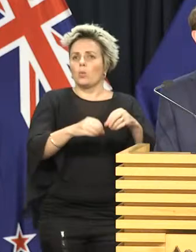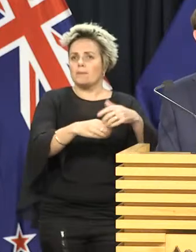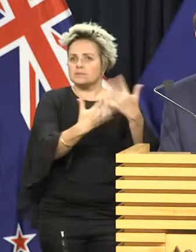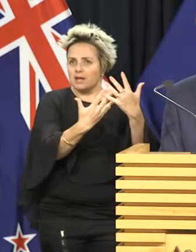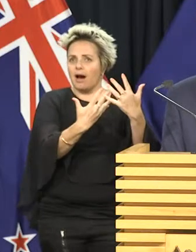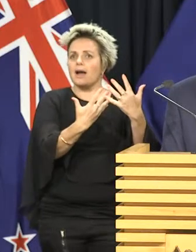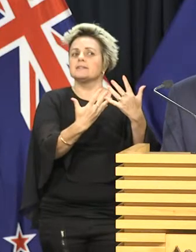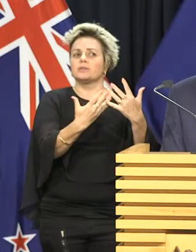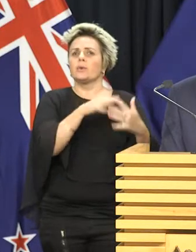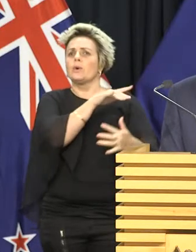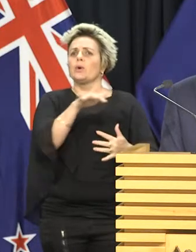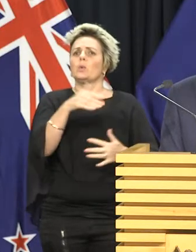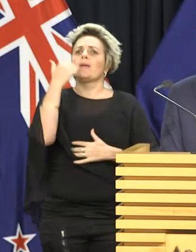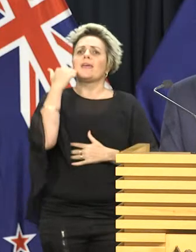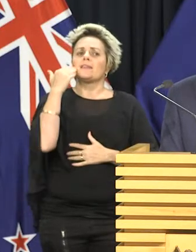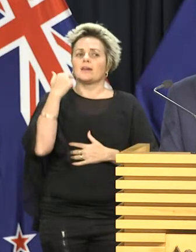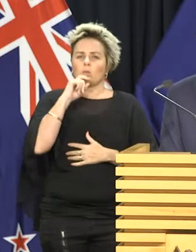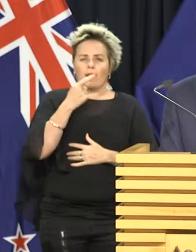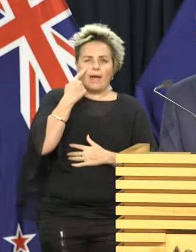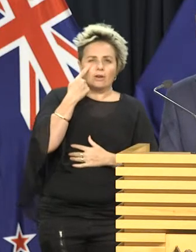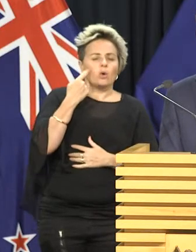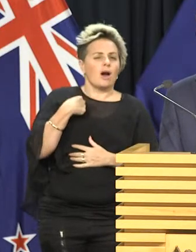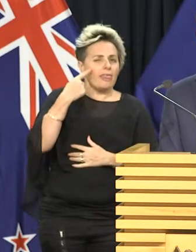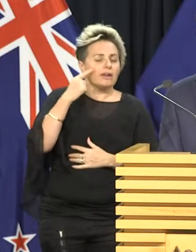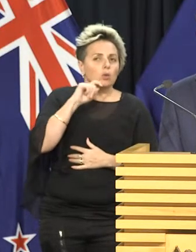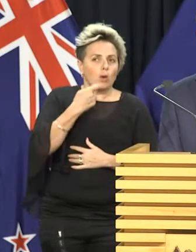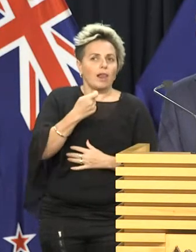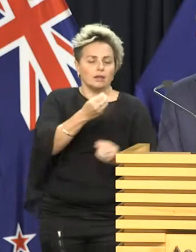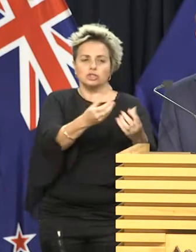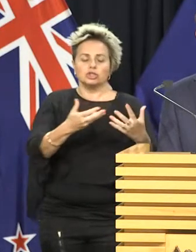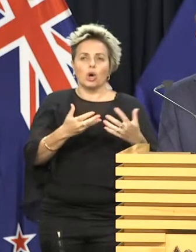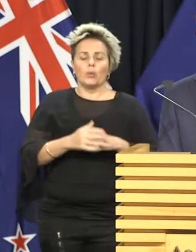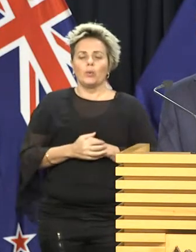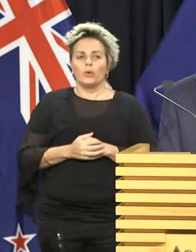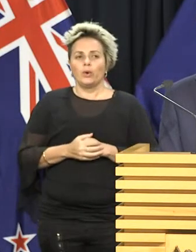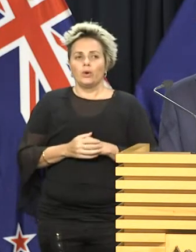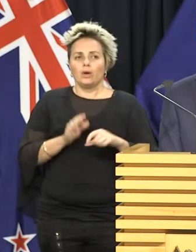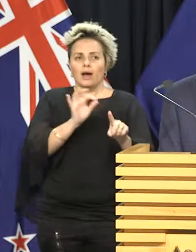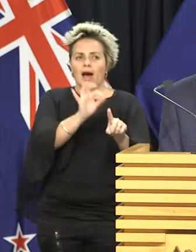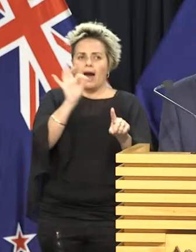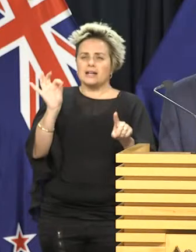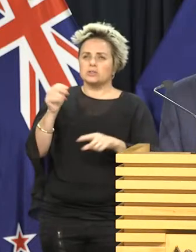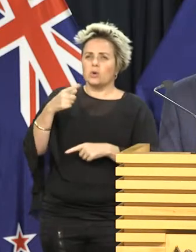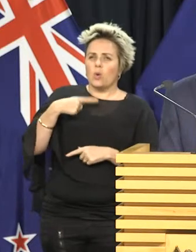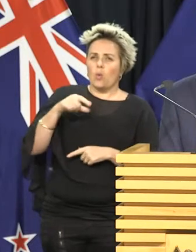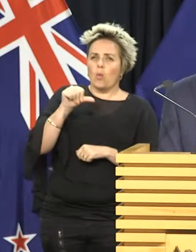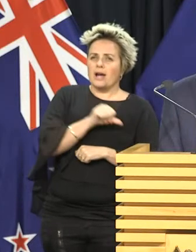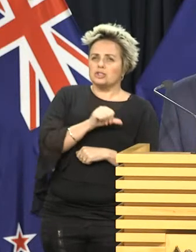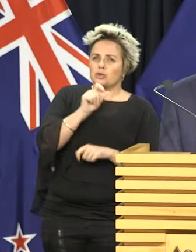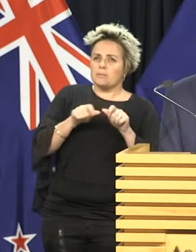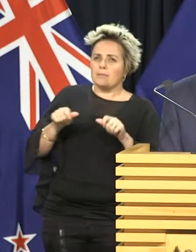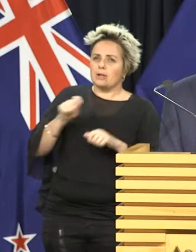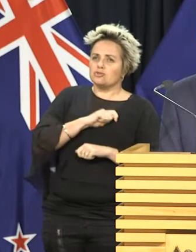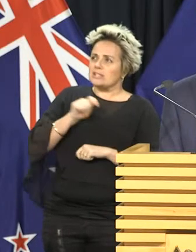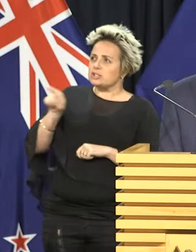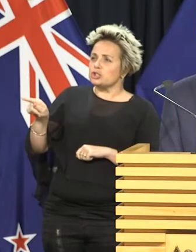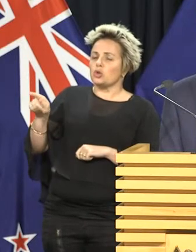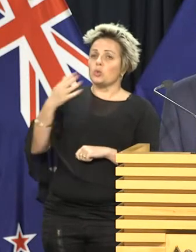be. Just on the 80. Kamutu, why should people trust you and what you say when you go to